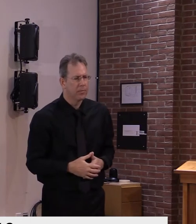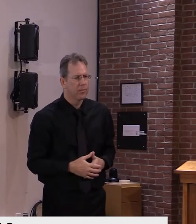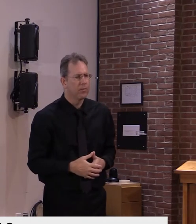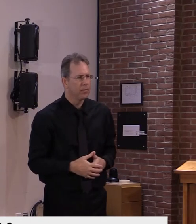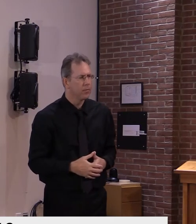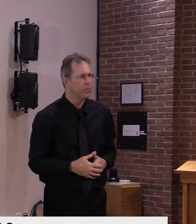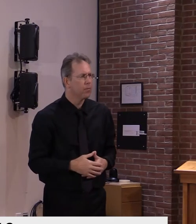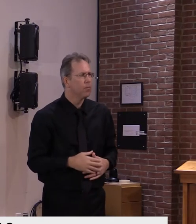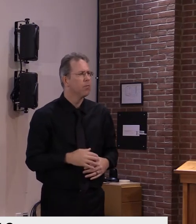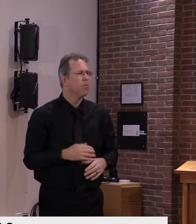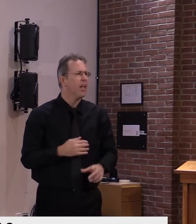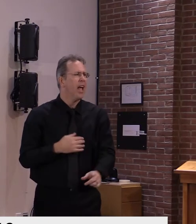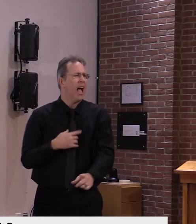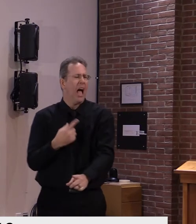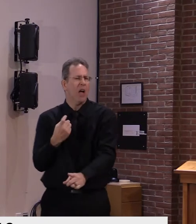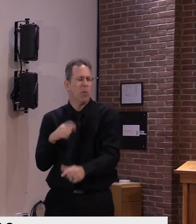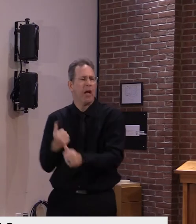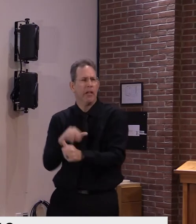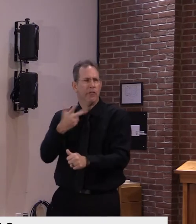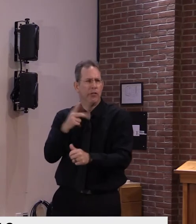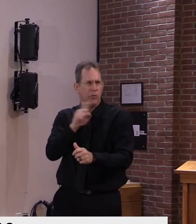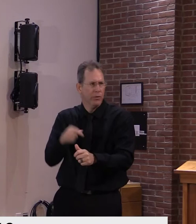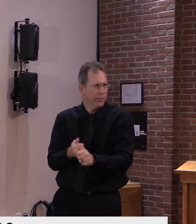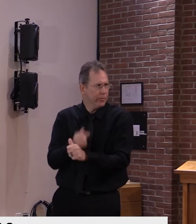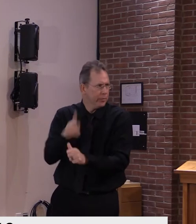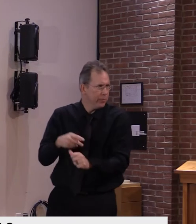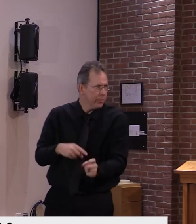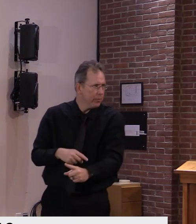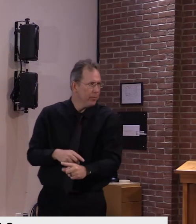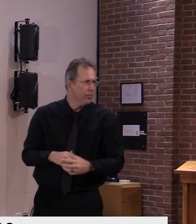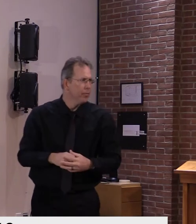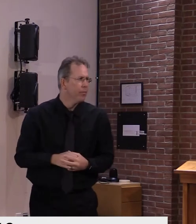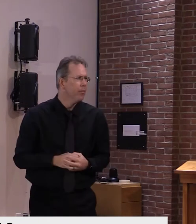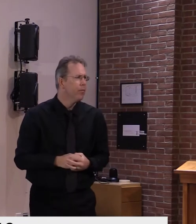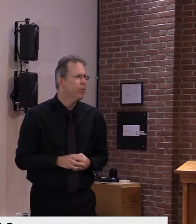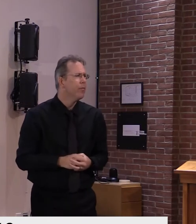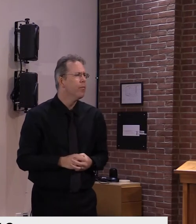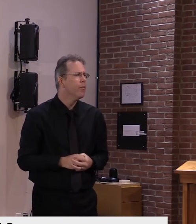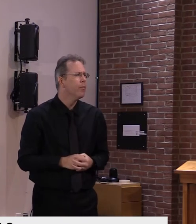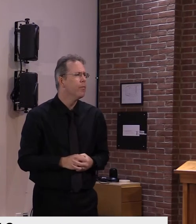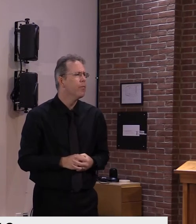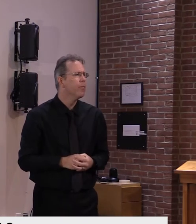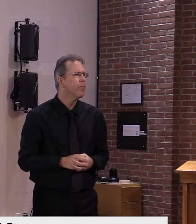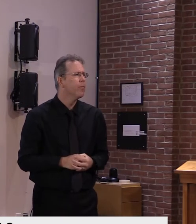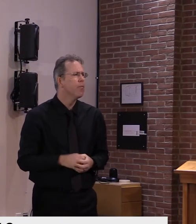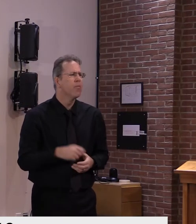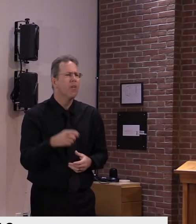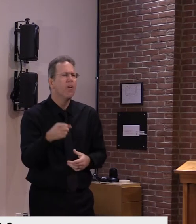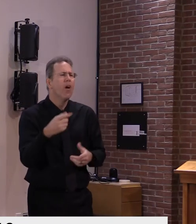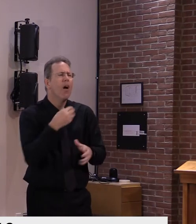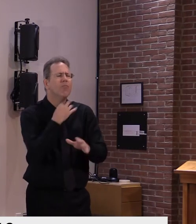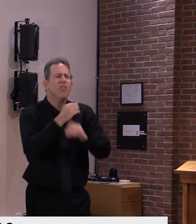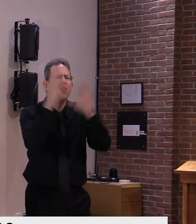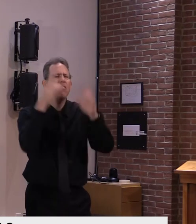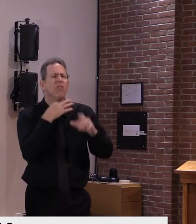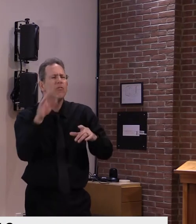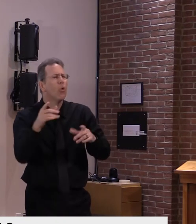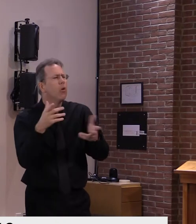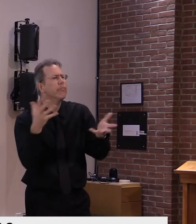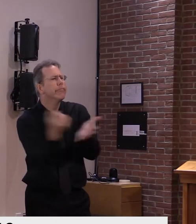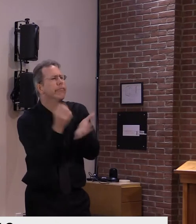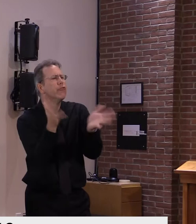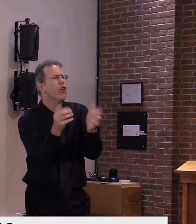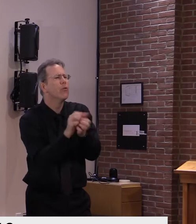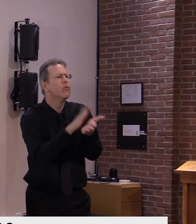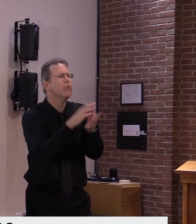Can you tell me generally what those conversations were like in terms of what their concerns were? Yeah, I think it's, you know, starting on when